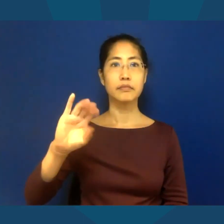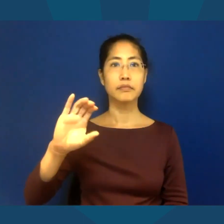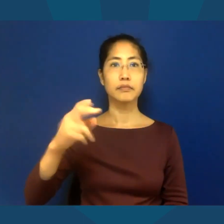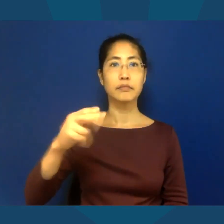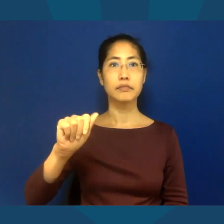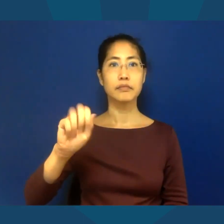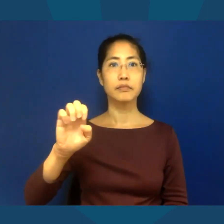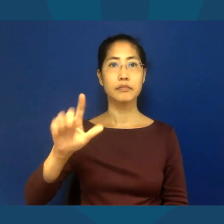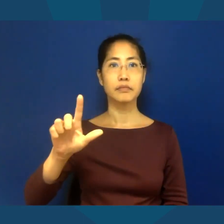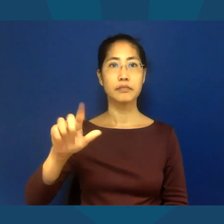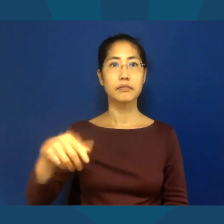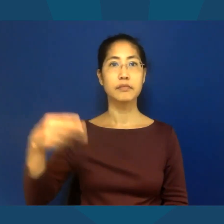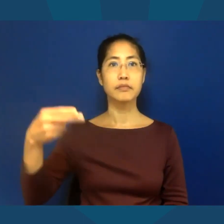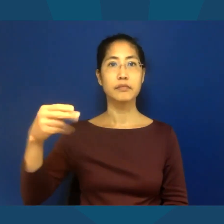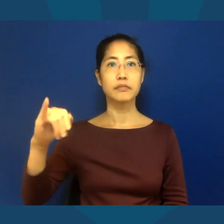Michael Hicks.